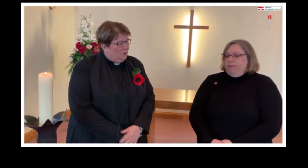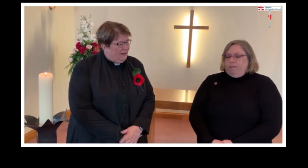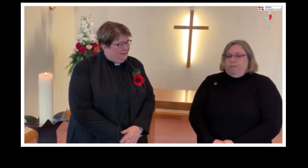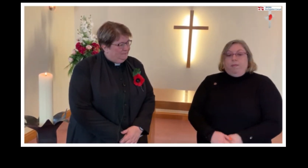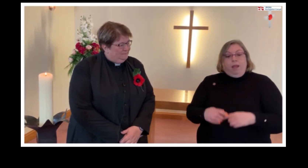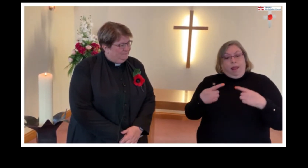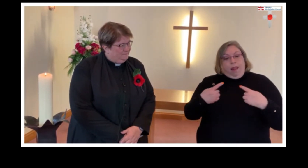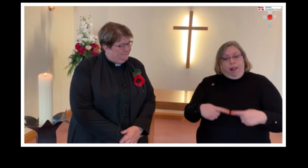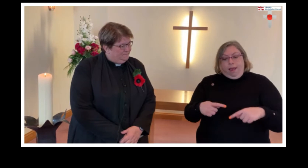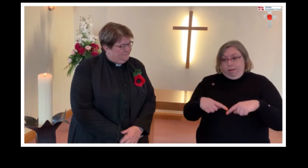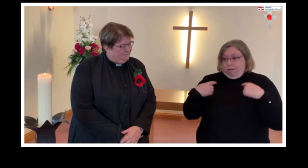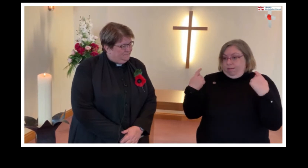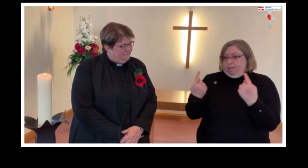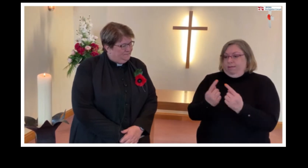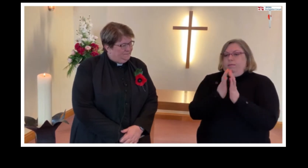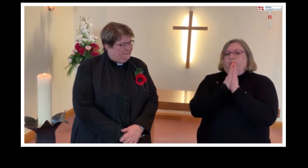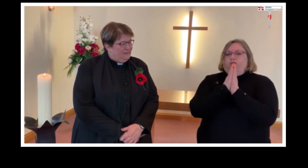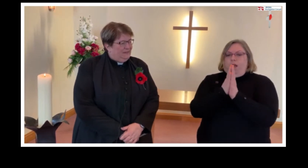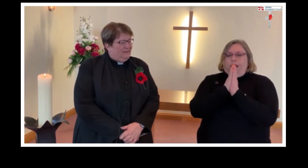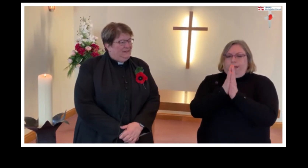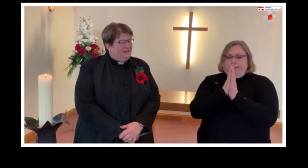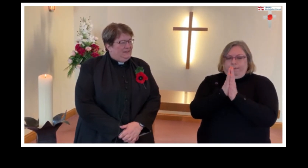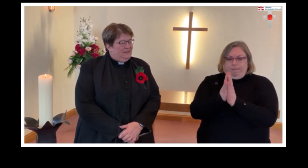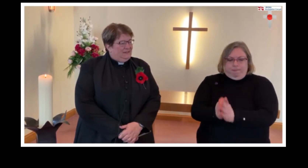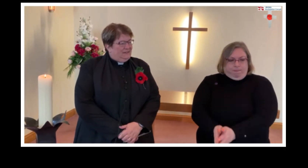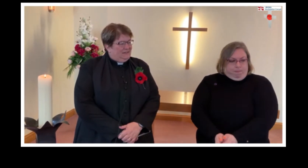Let us pray.